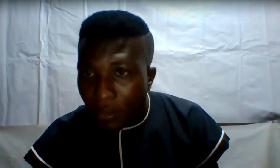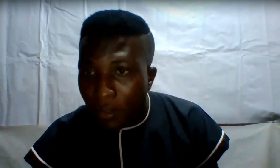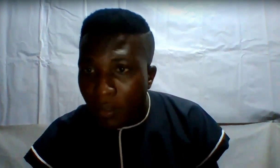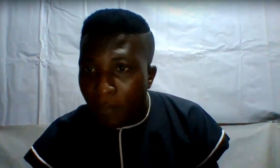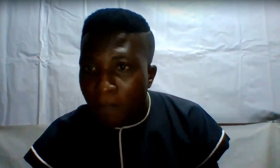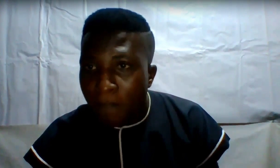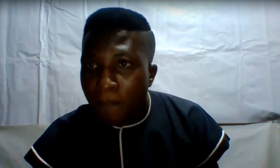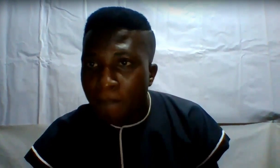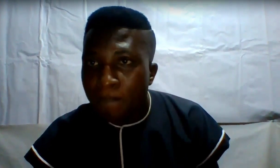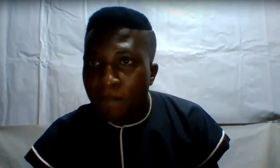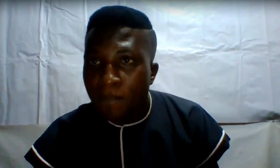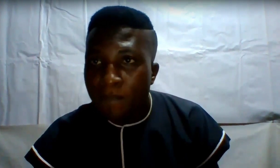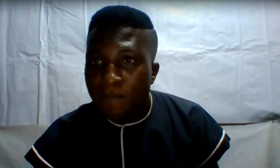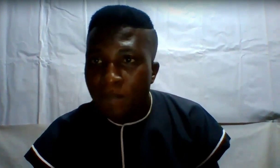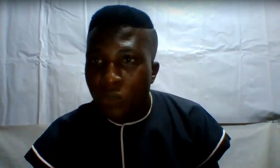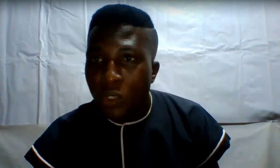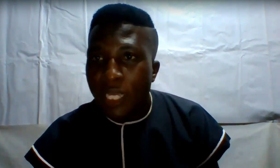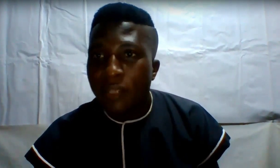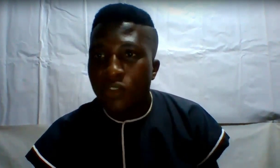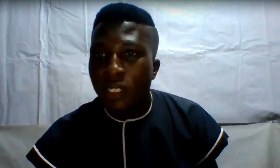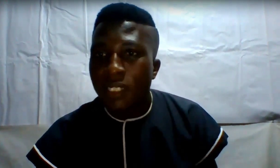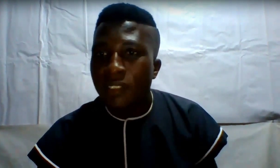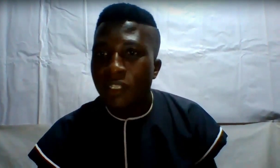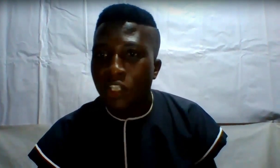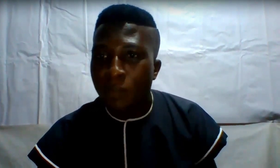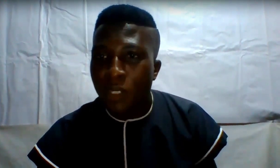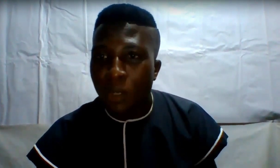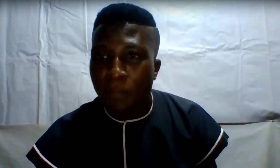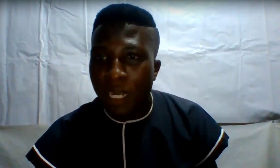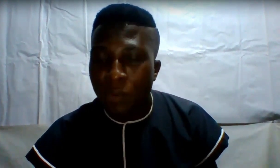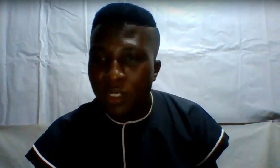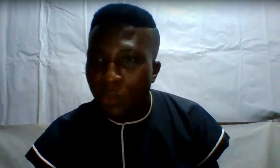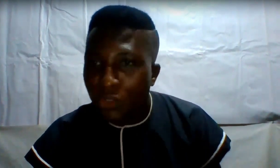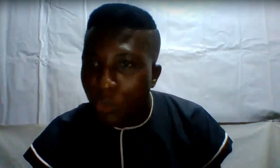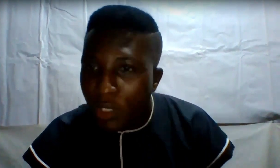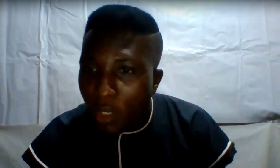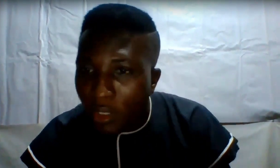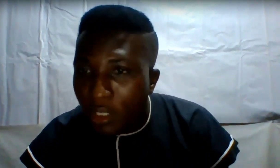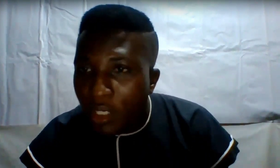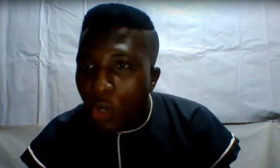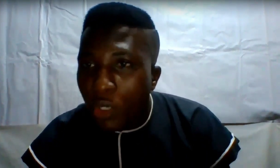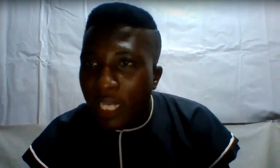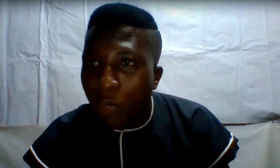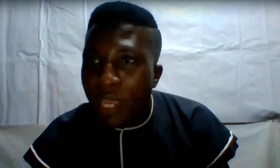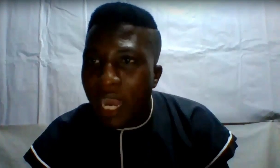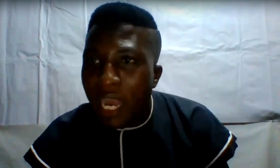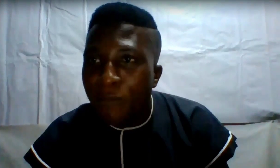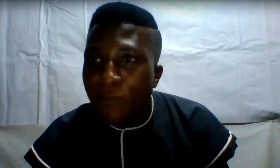Okay, Solace isn't coming up. I wonder what's going on. Okay, can we have Ave?